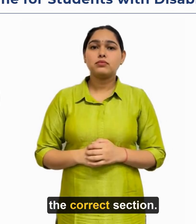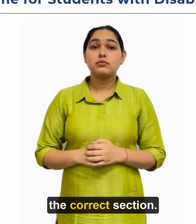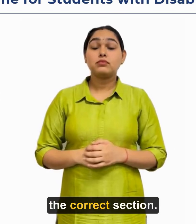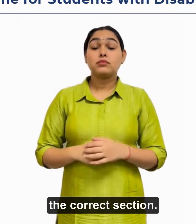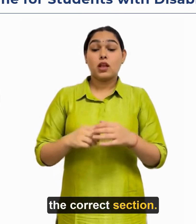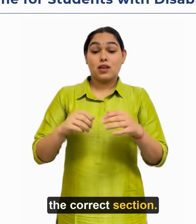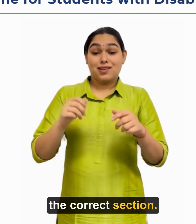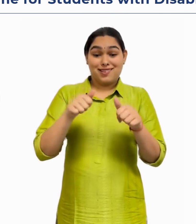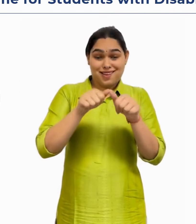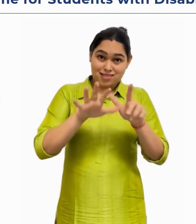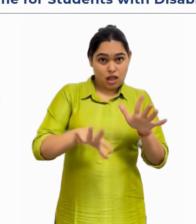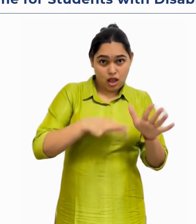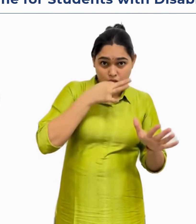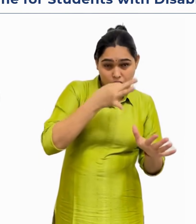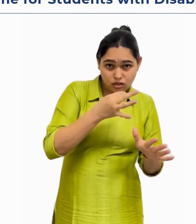correct section.